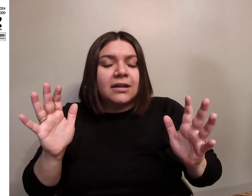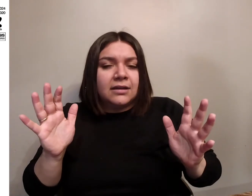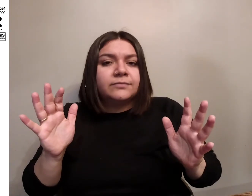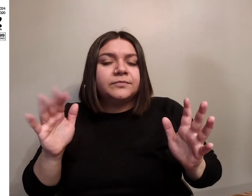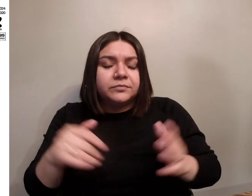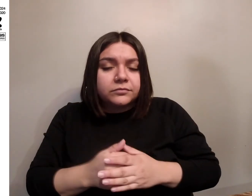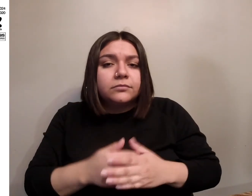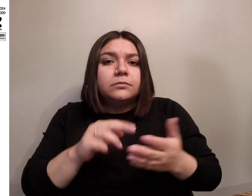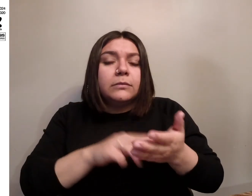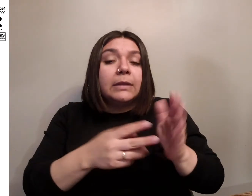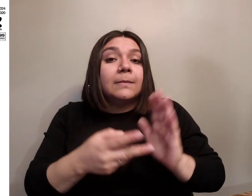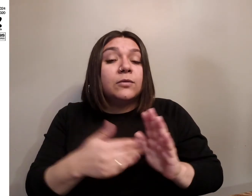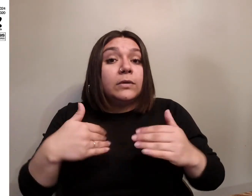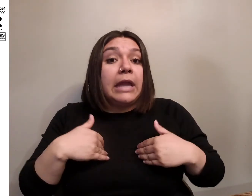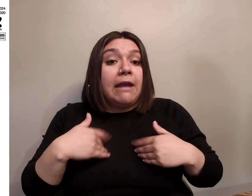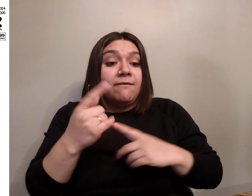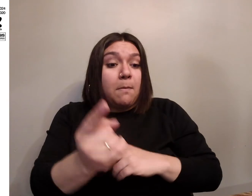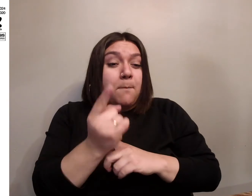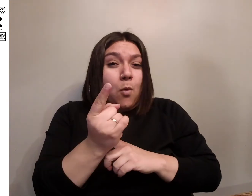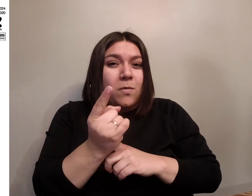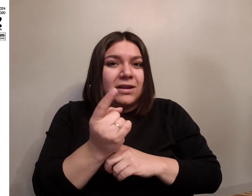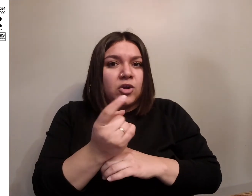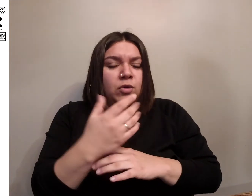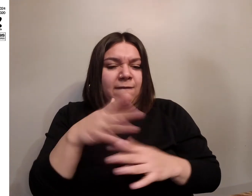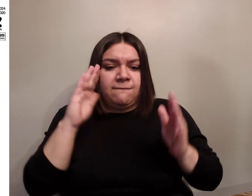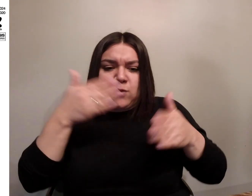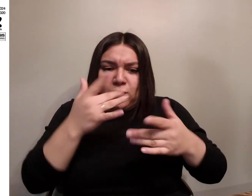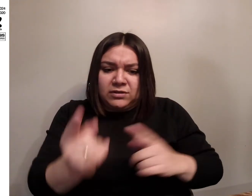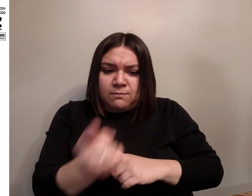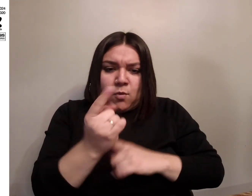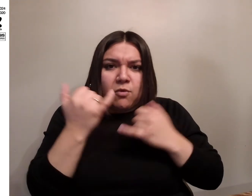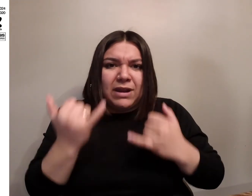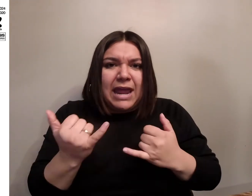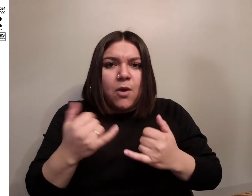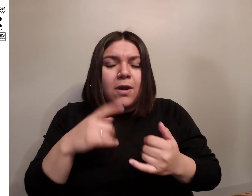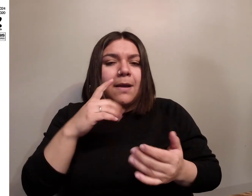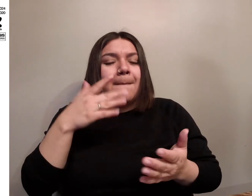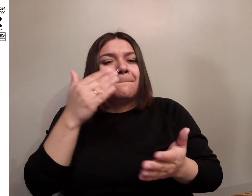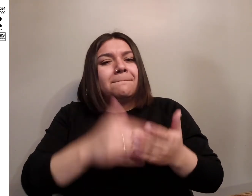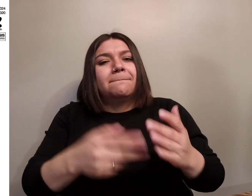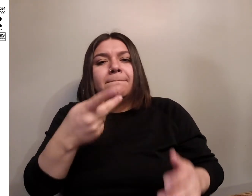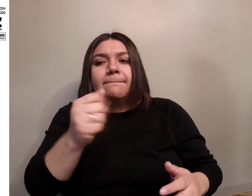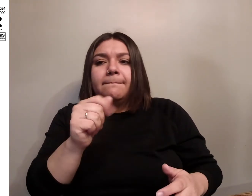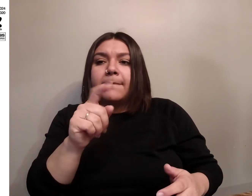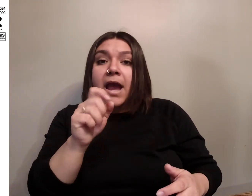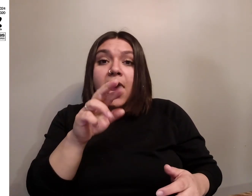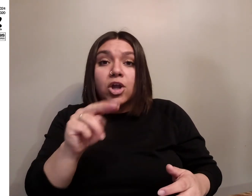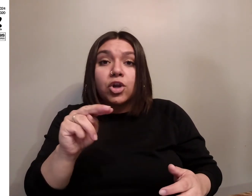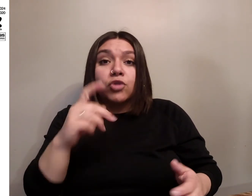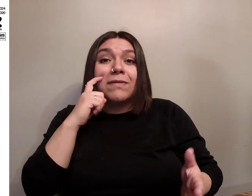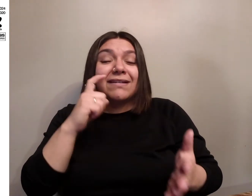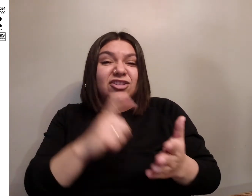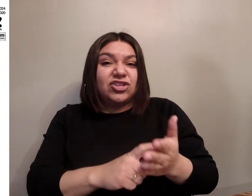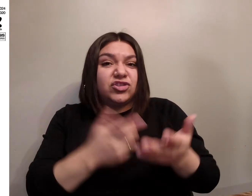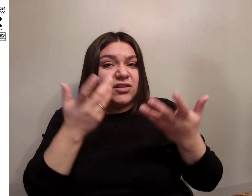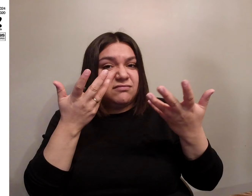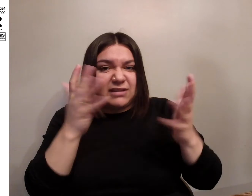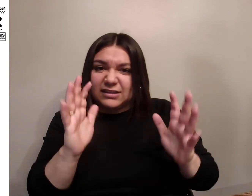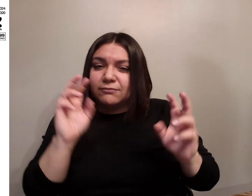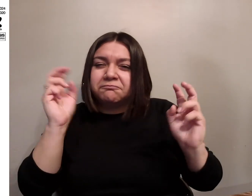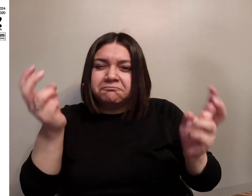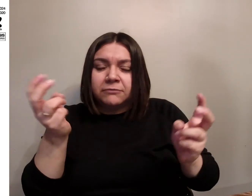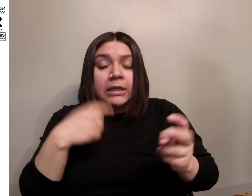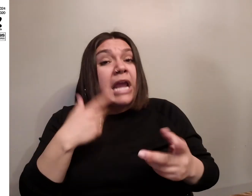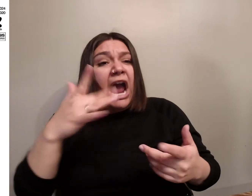only risk management, the spinning of the given moment scenario, pattern